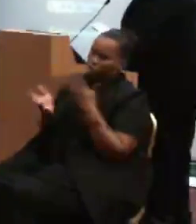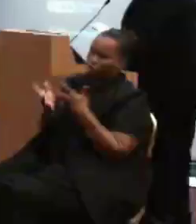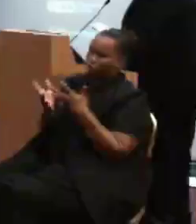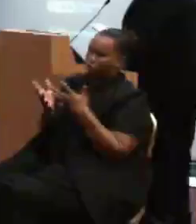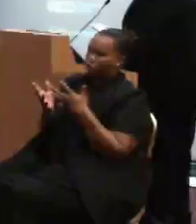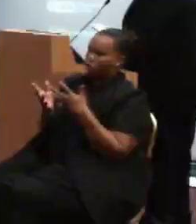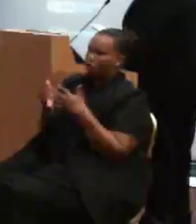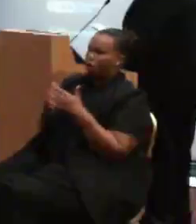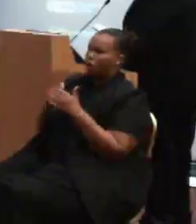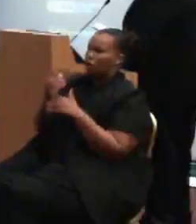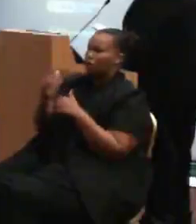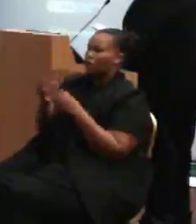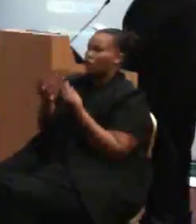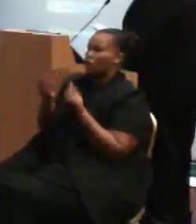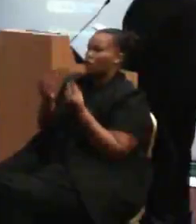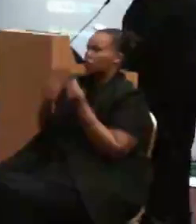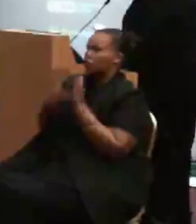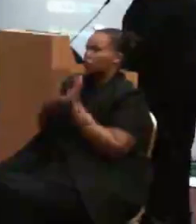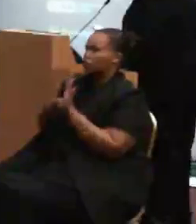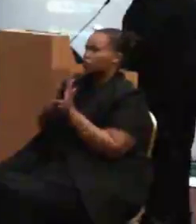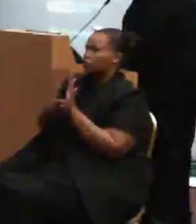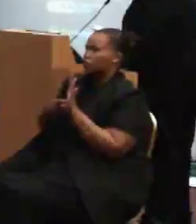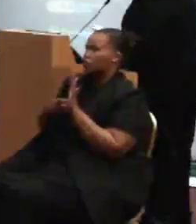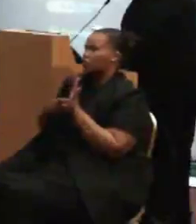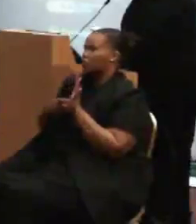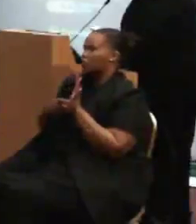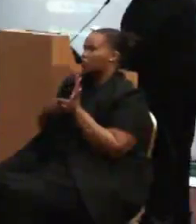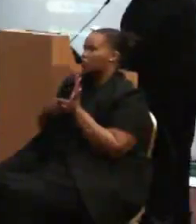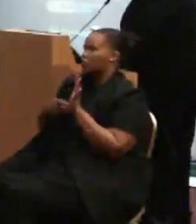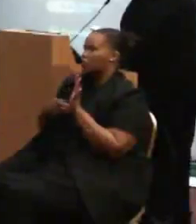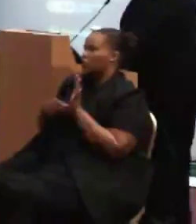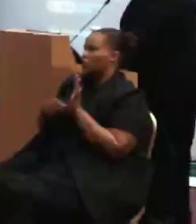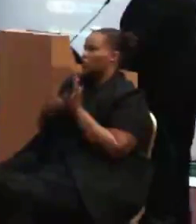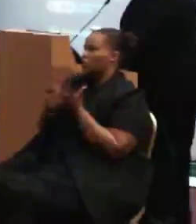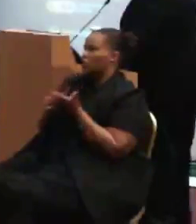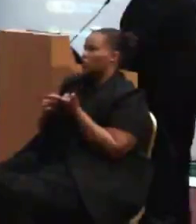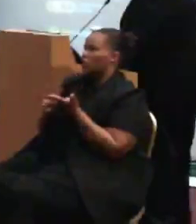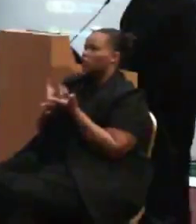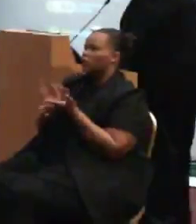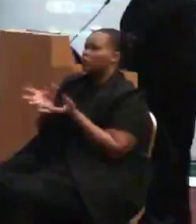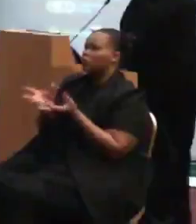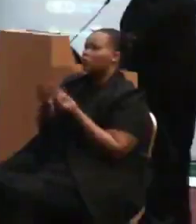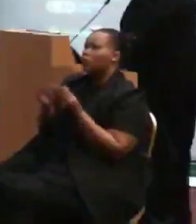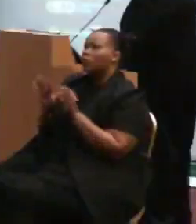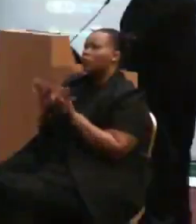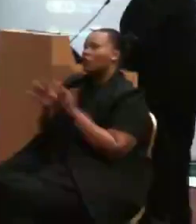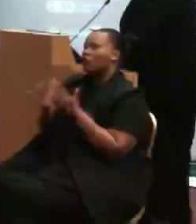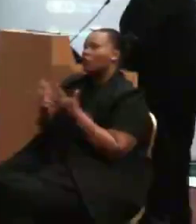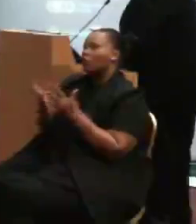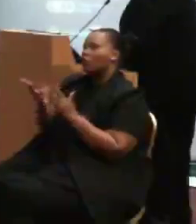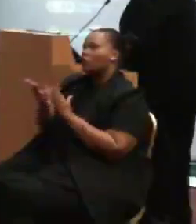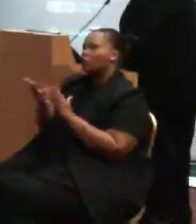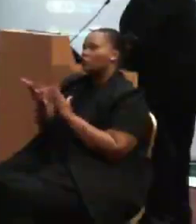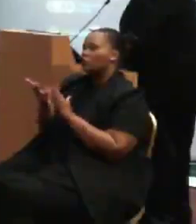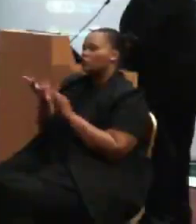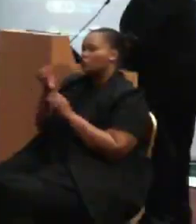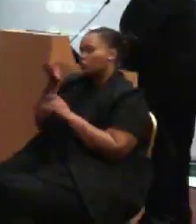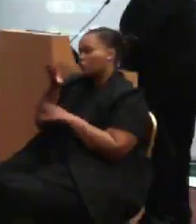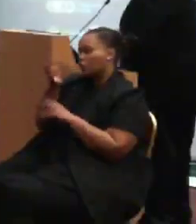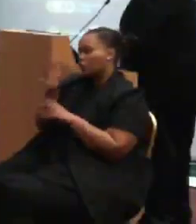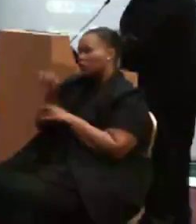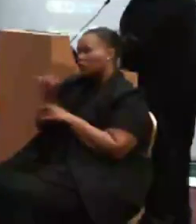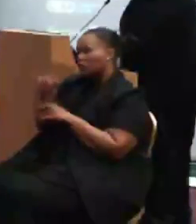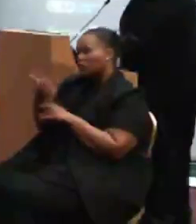figures and you've demonstrated your basis of these calculations, and also all of these other information regarding